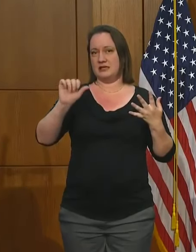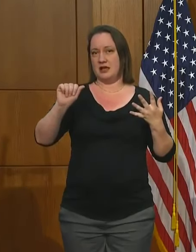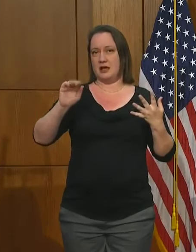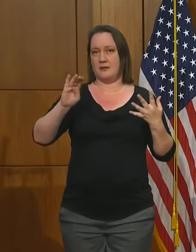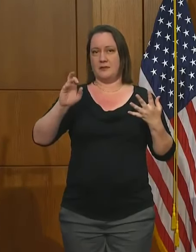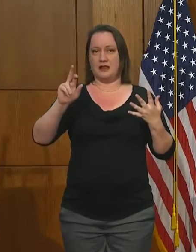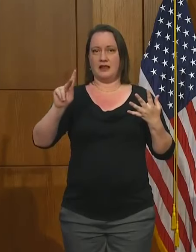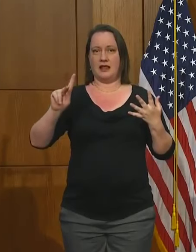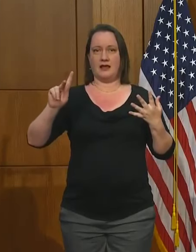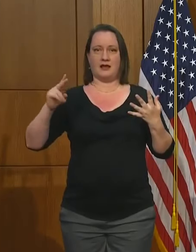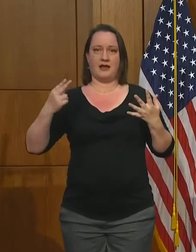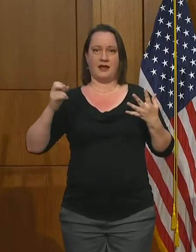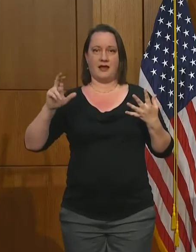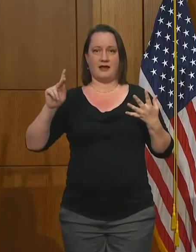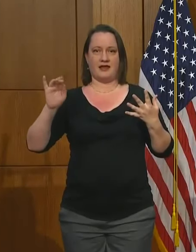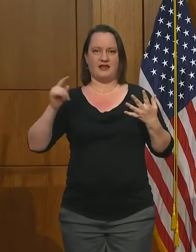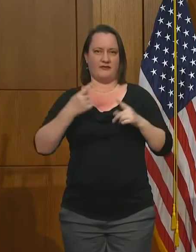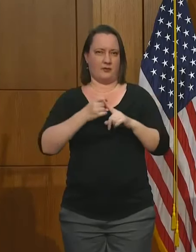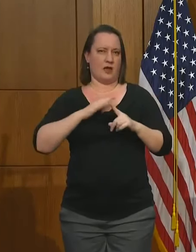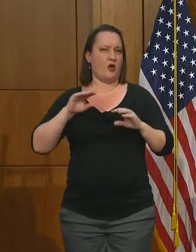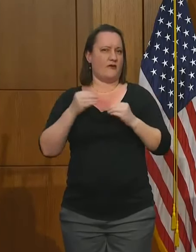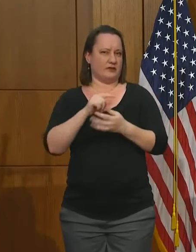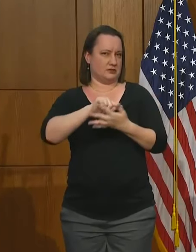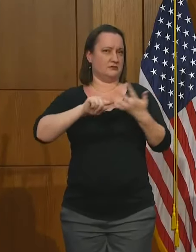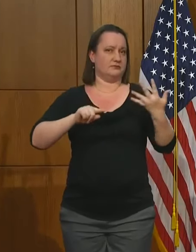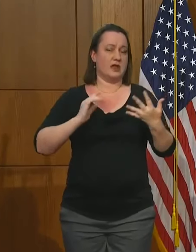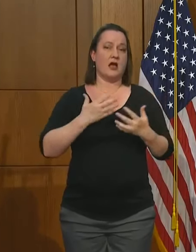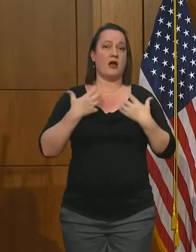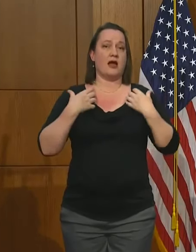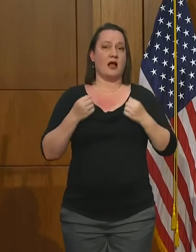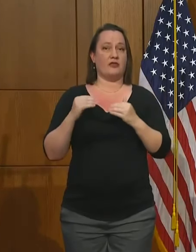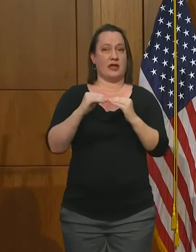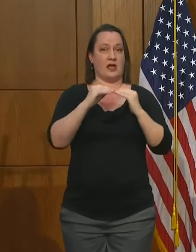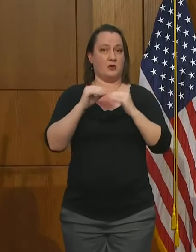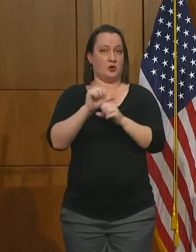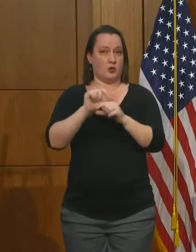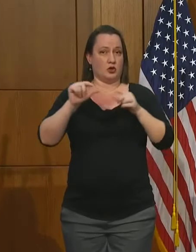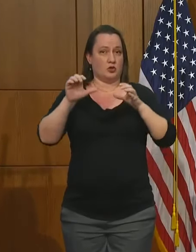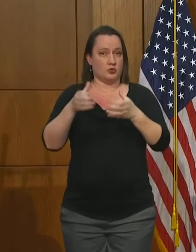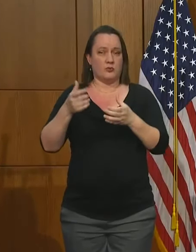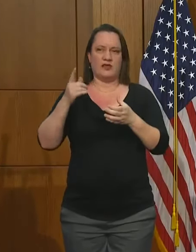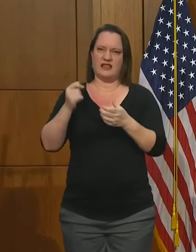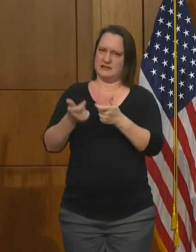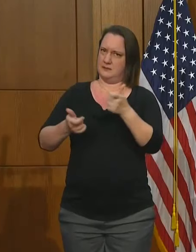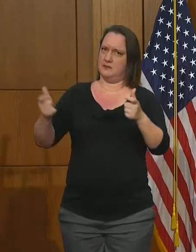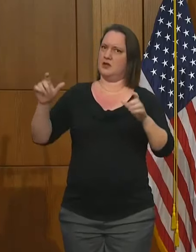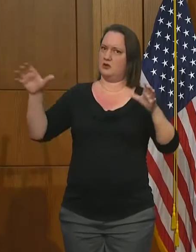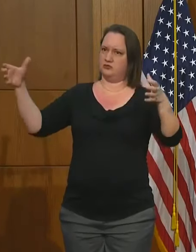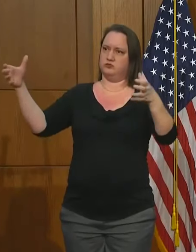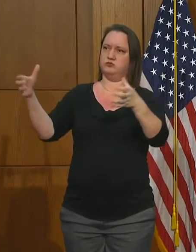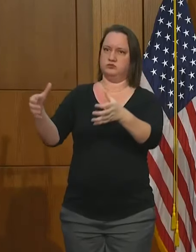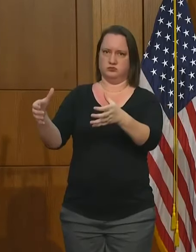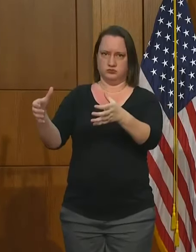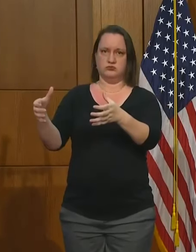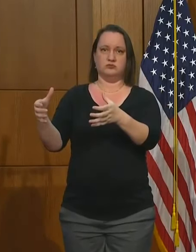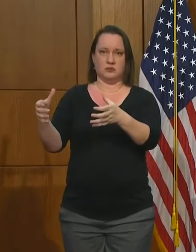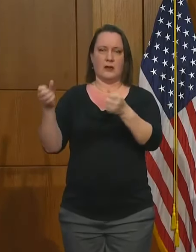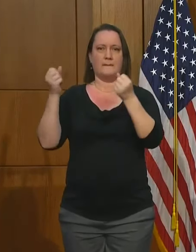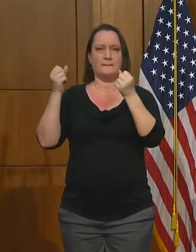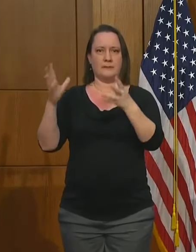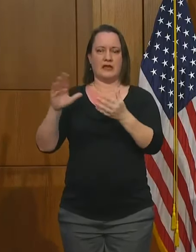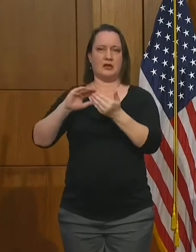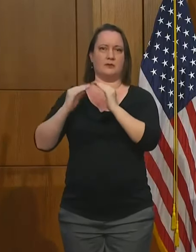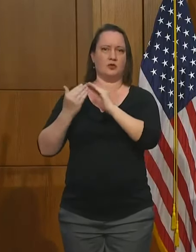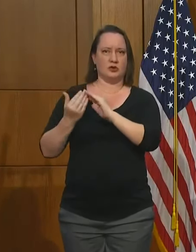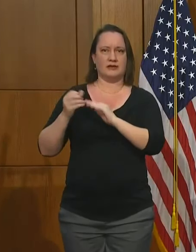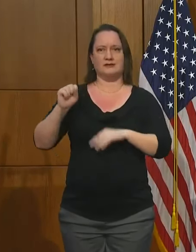my office. The Health Equity Working Group is a larger body, as I mentioned, comprised of all the community